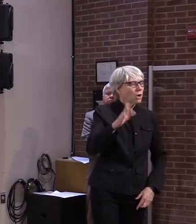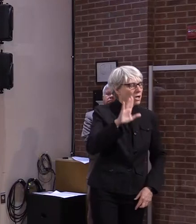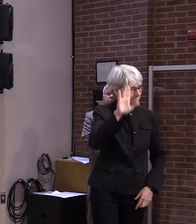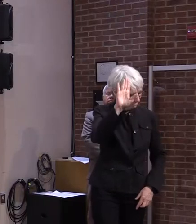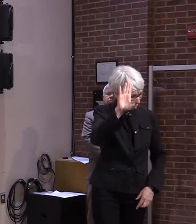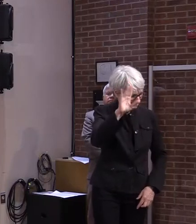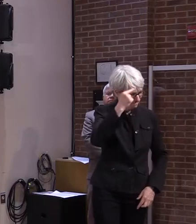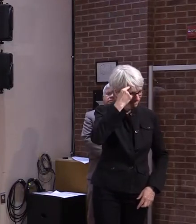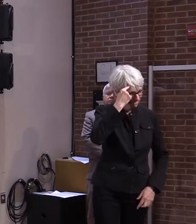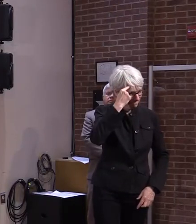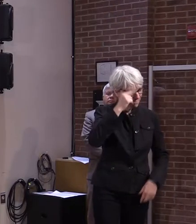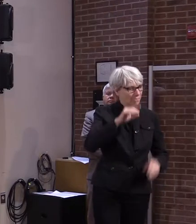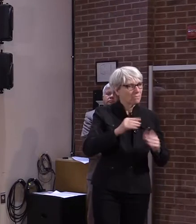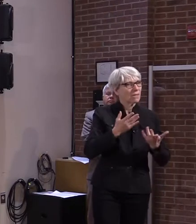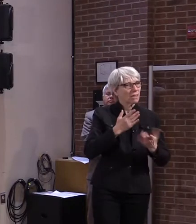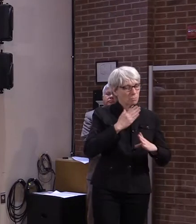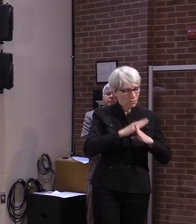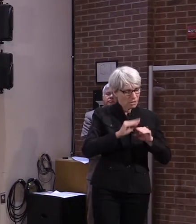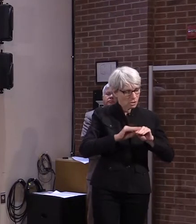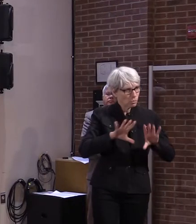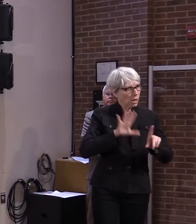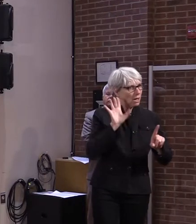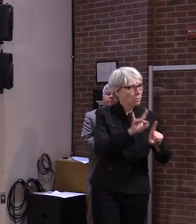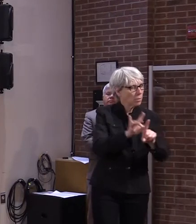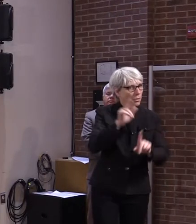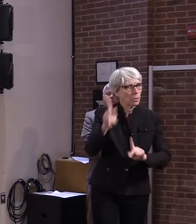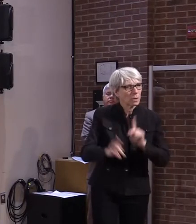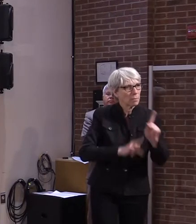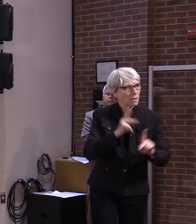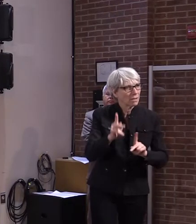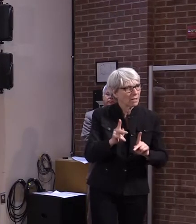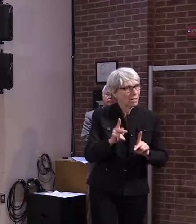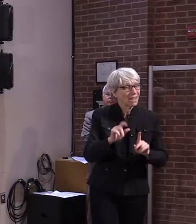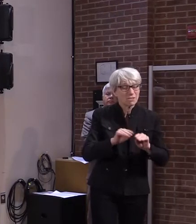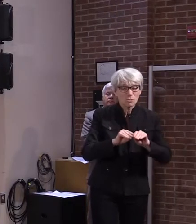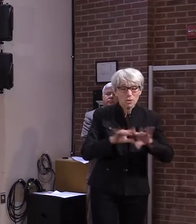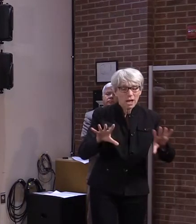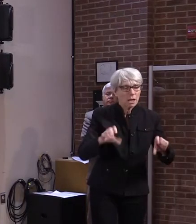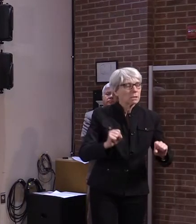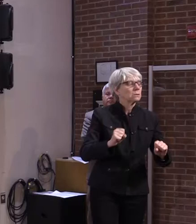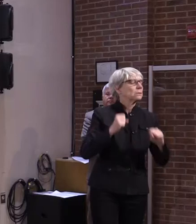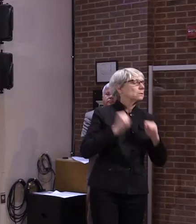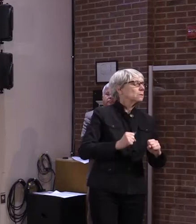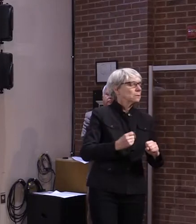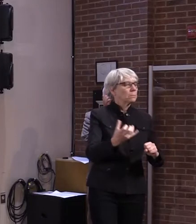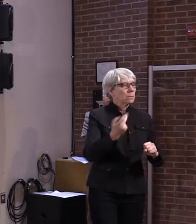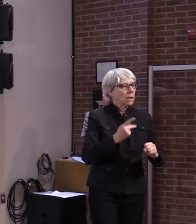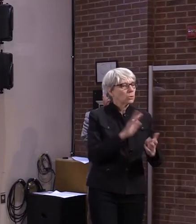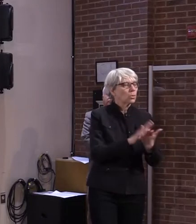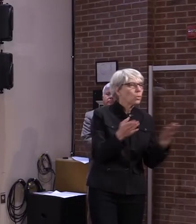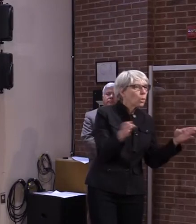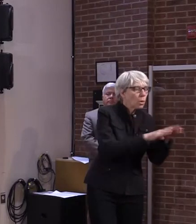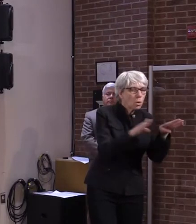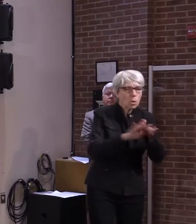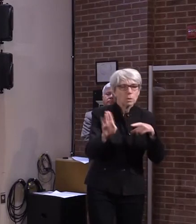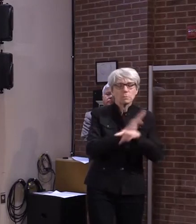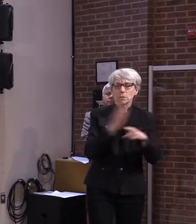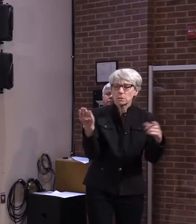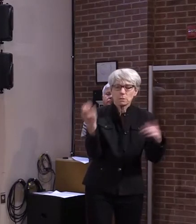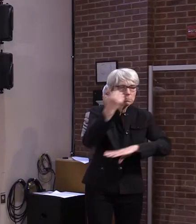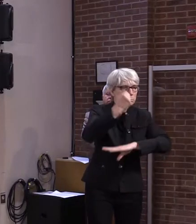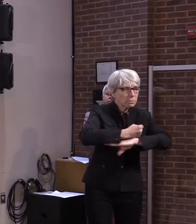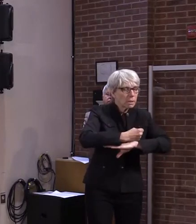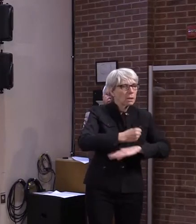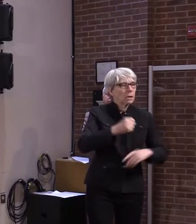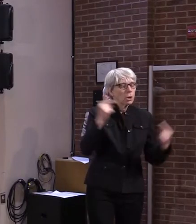further spread is how we can keep our kids in school, people at work, help our teams do the work that needs to be done,